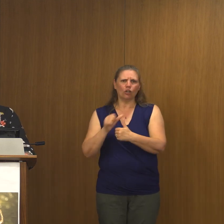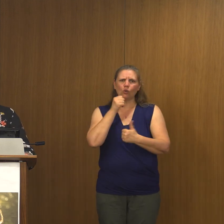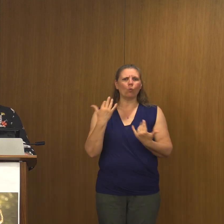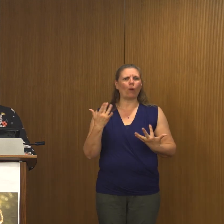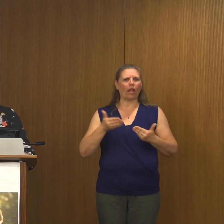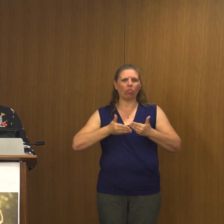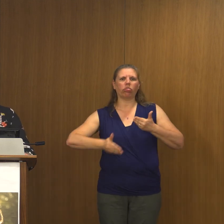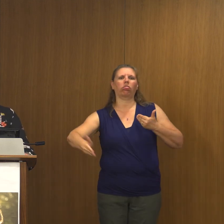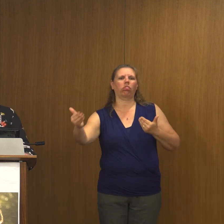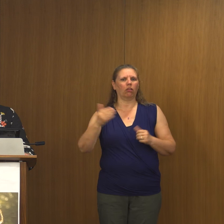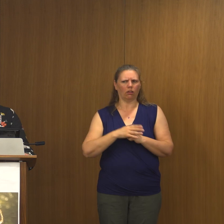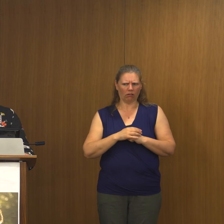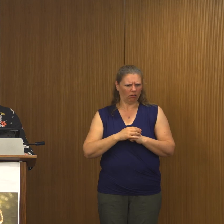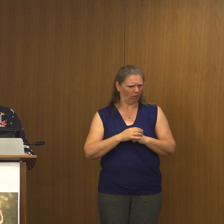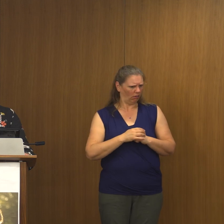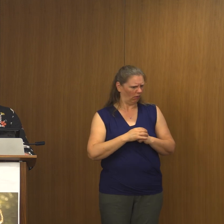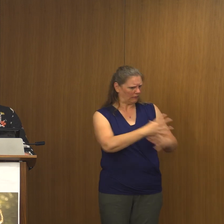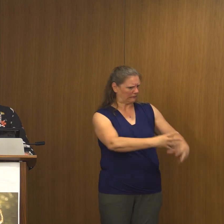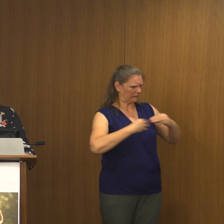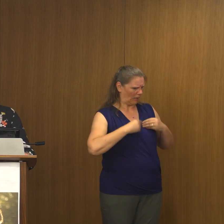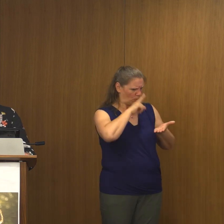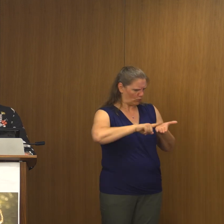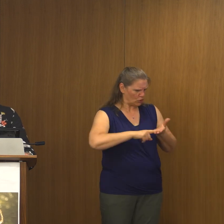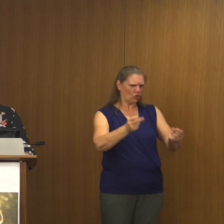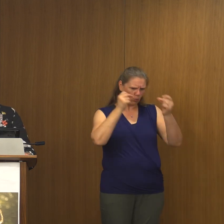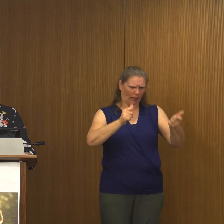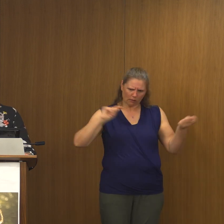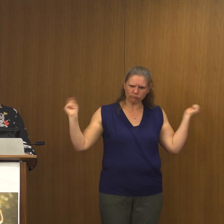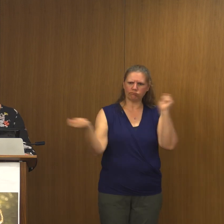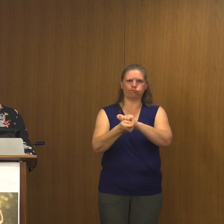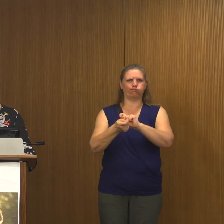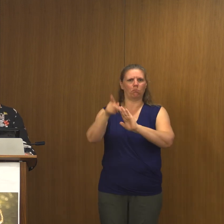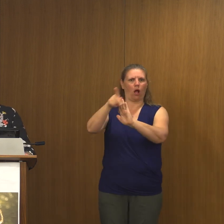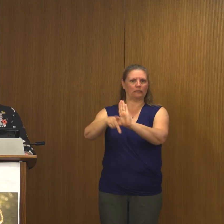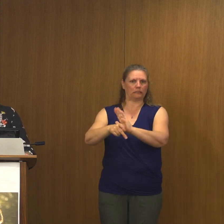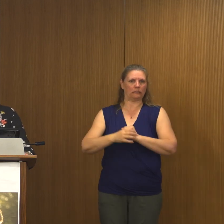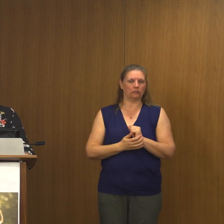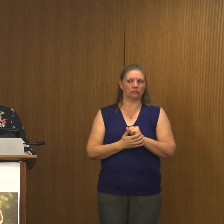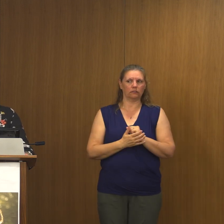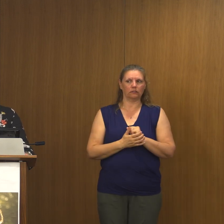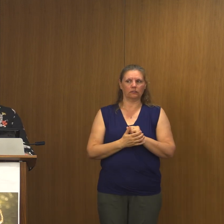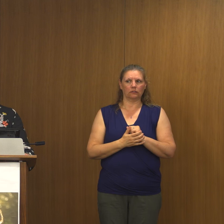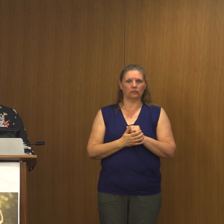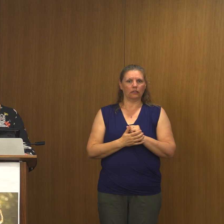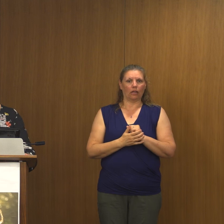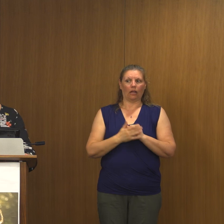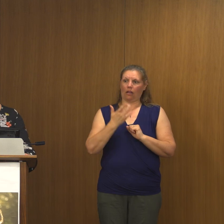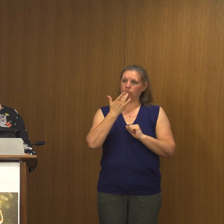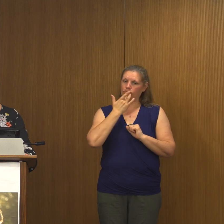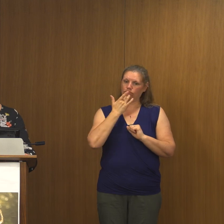fact, has value in research, and understanding that organizations like SPORE help in opening doors to collaboration with